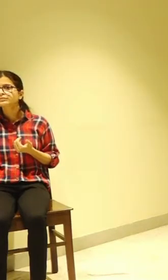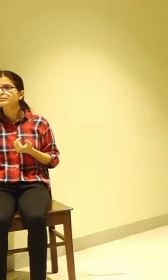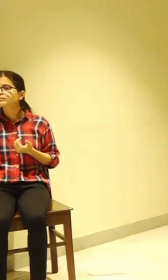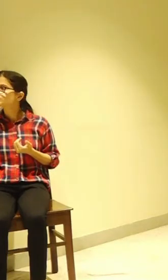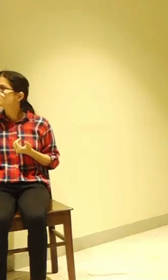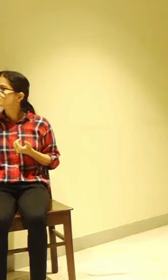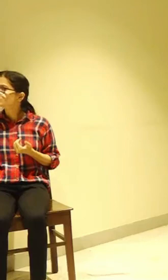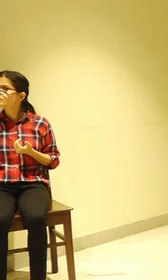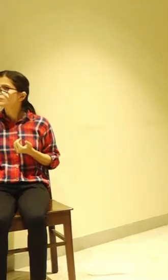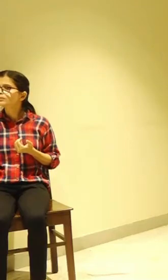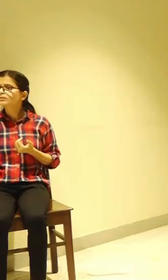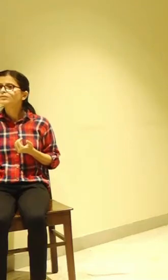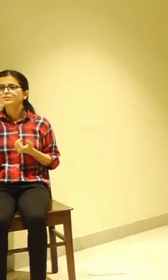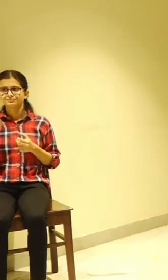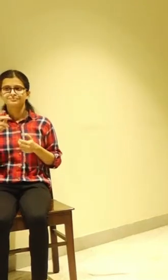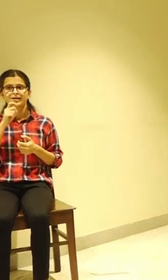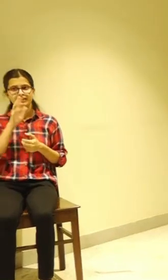coming.